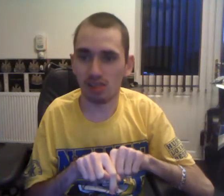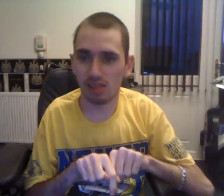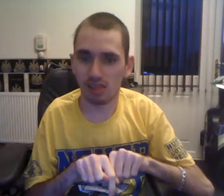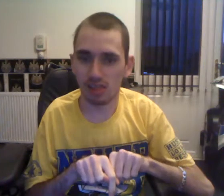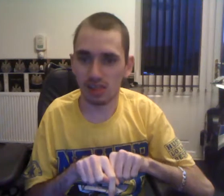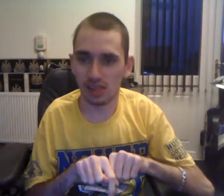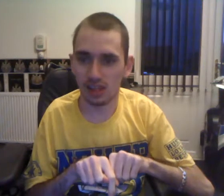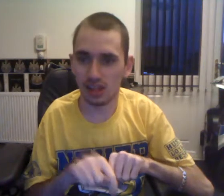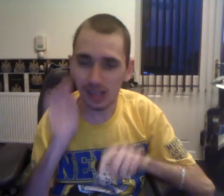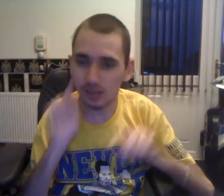sing, Mariano, it's a list of the middle.